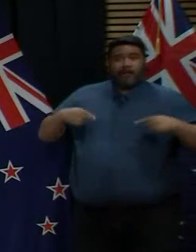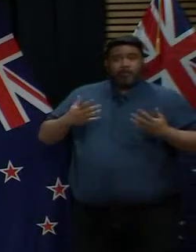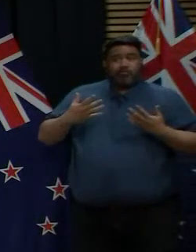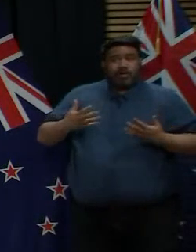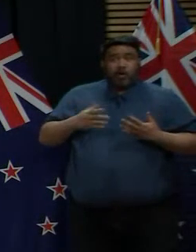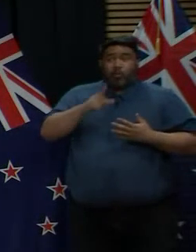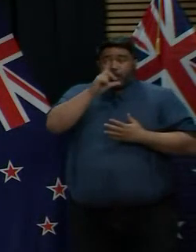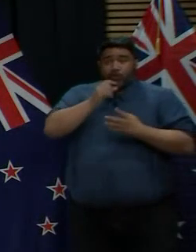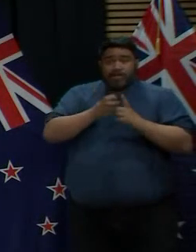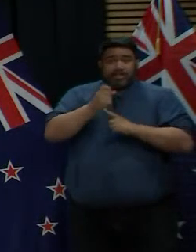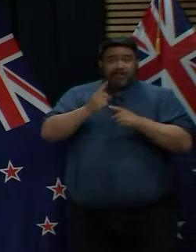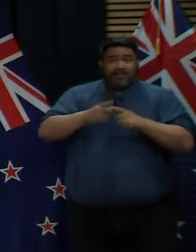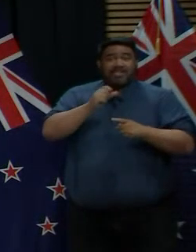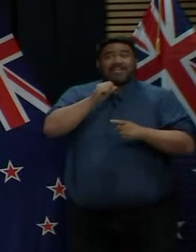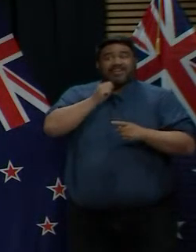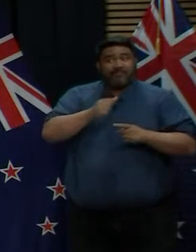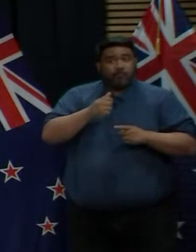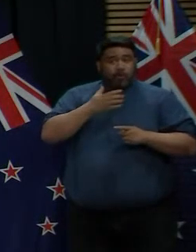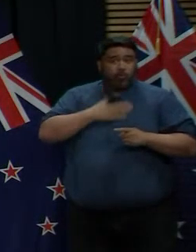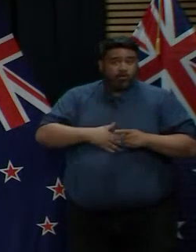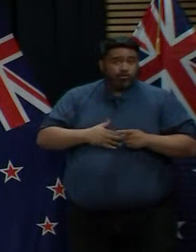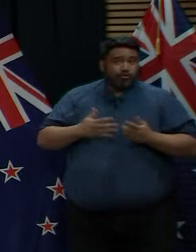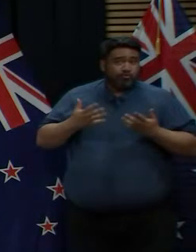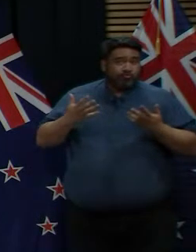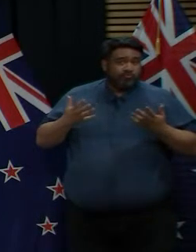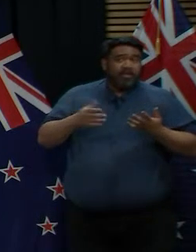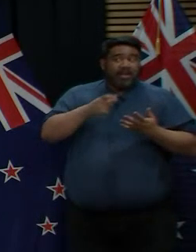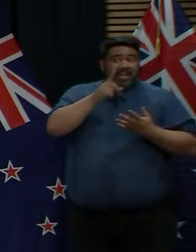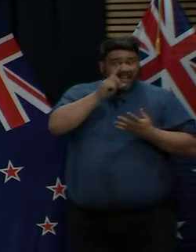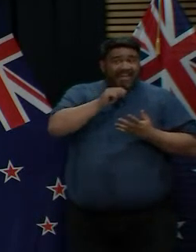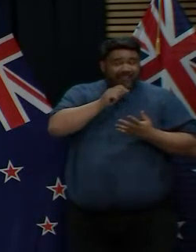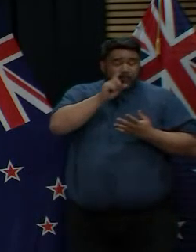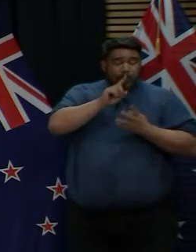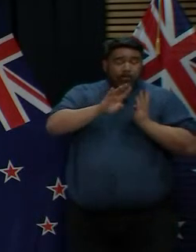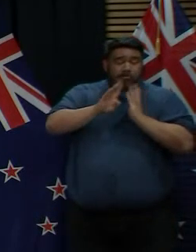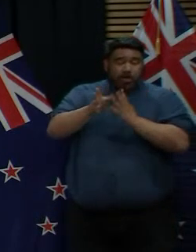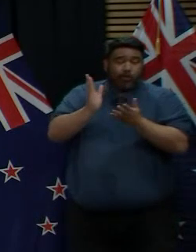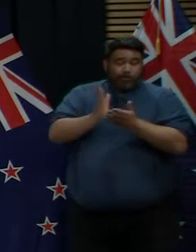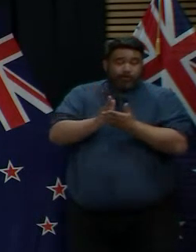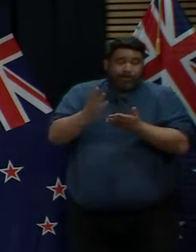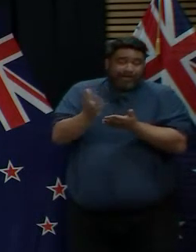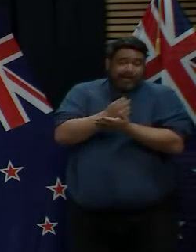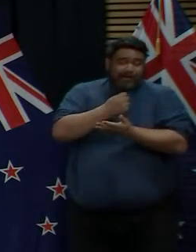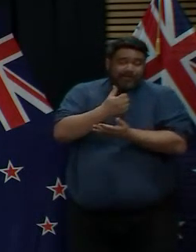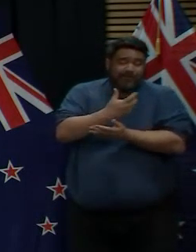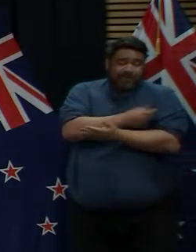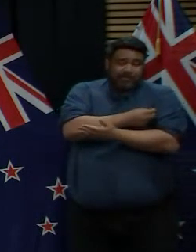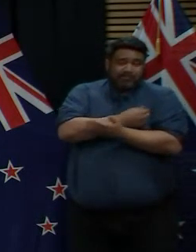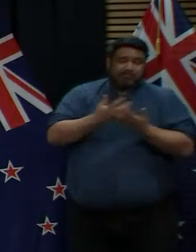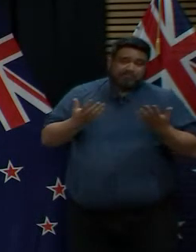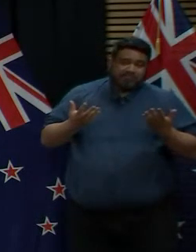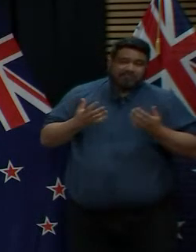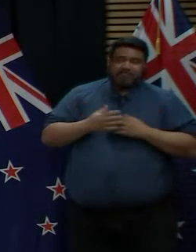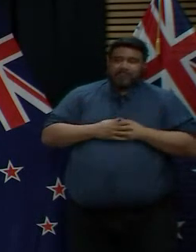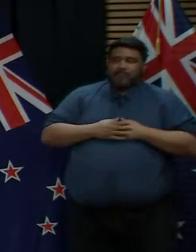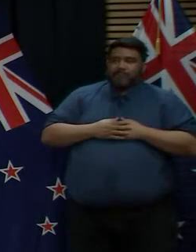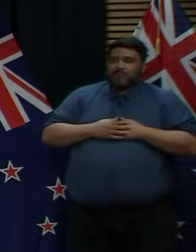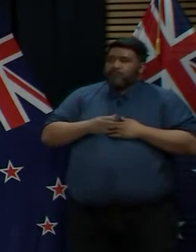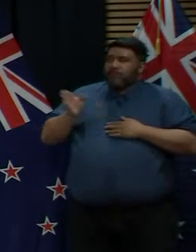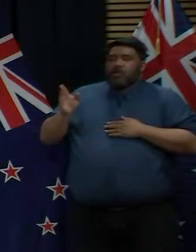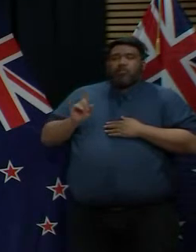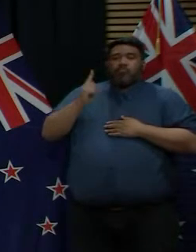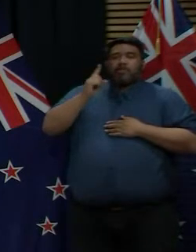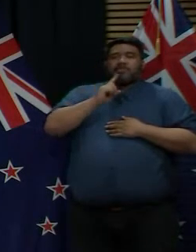very quickly if we wanted to. So what we've done a little bit of modelling on that, and what we know is that actually as a